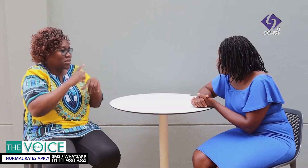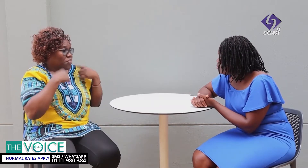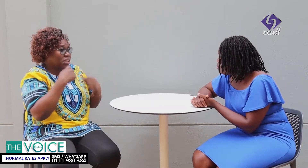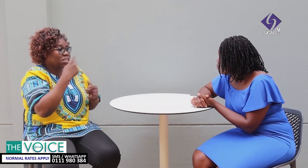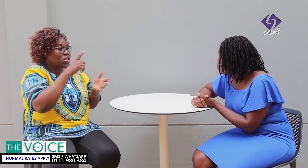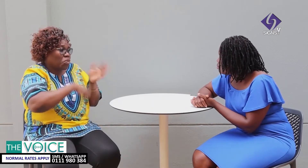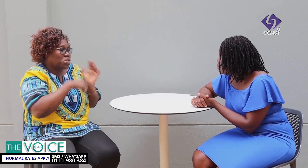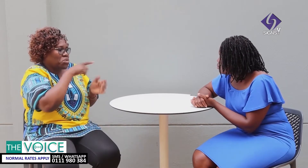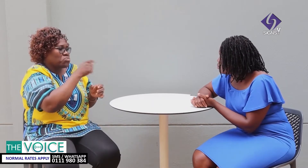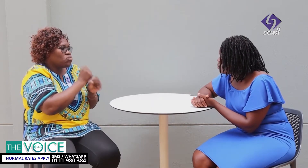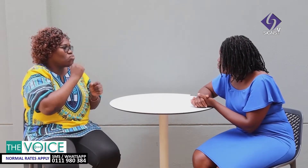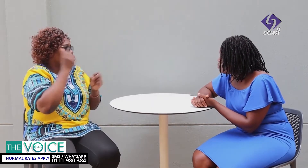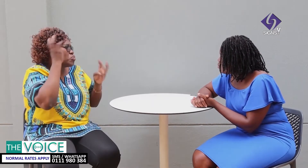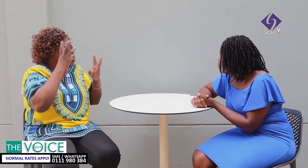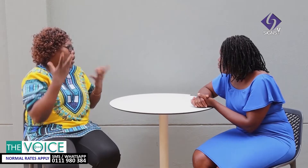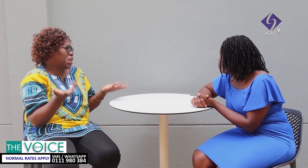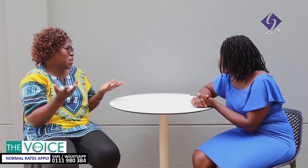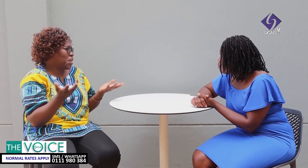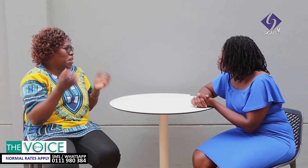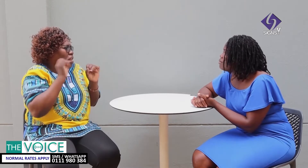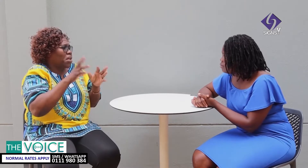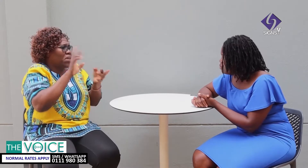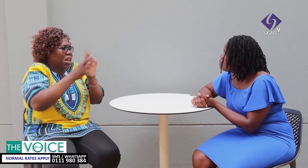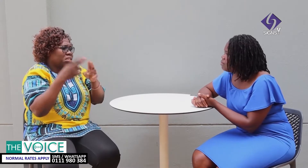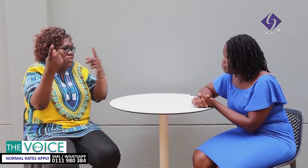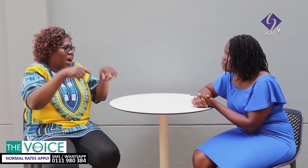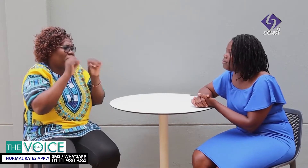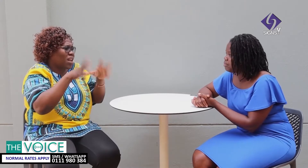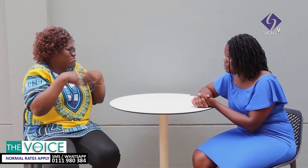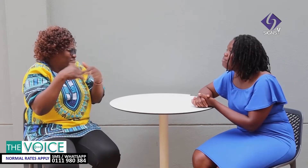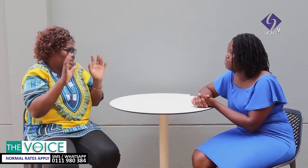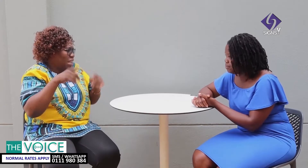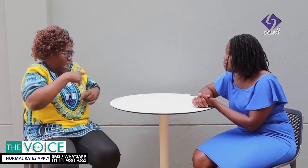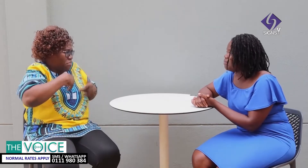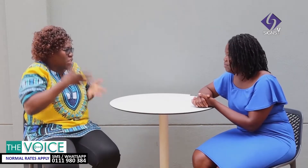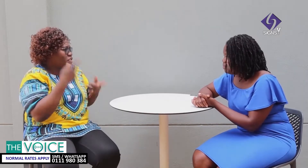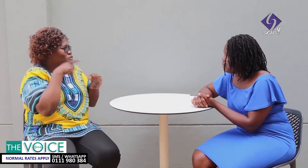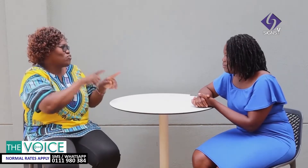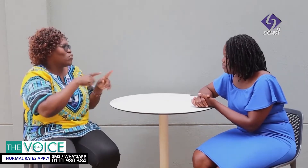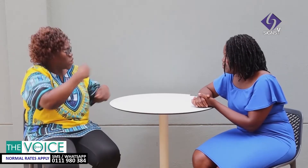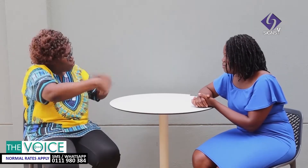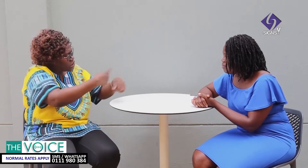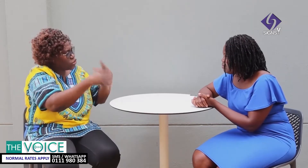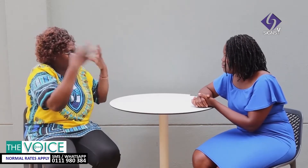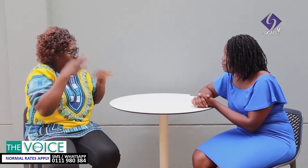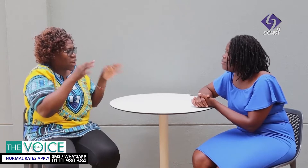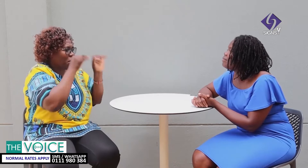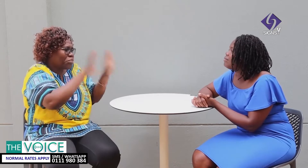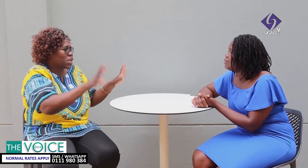my wedding. You're very strong. I had to have patience, and when we were making these arrangements for the church and everyone,